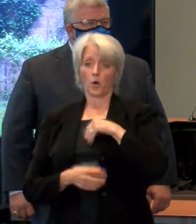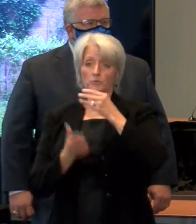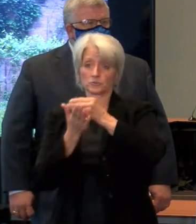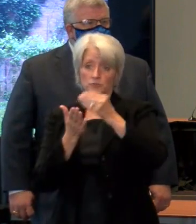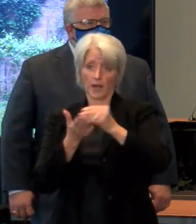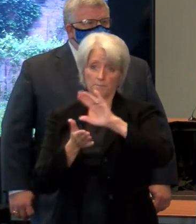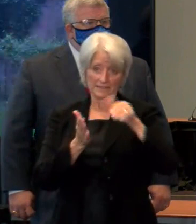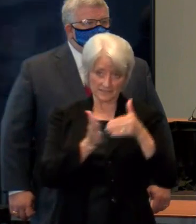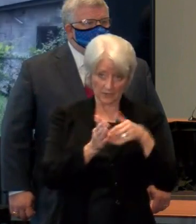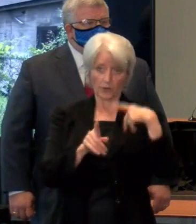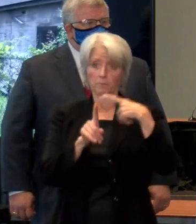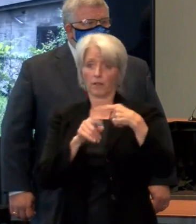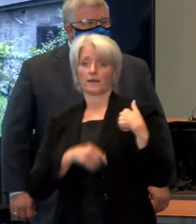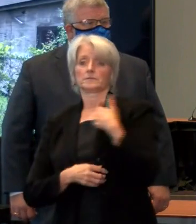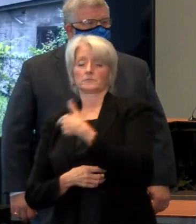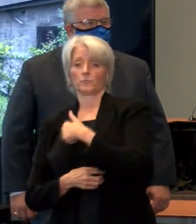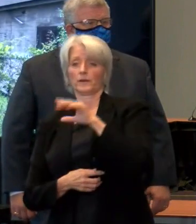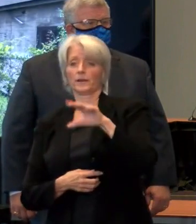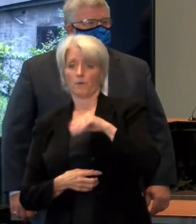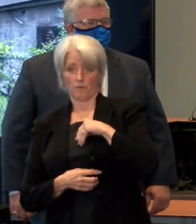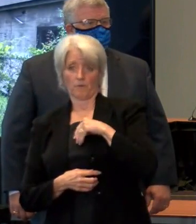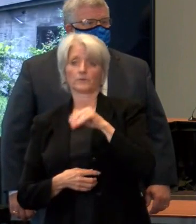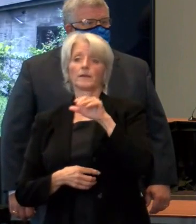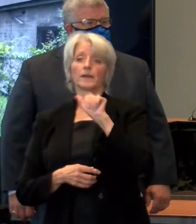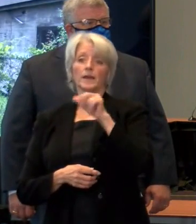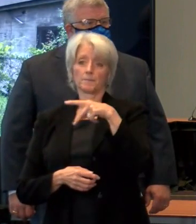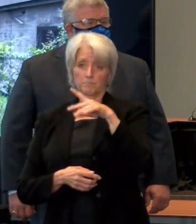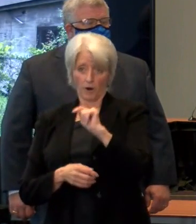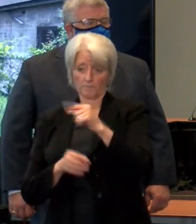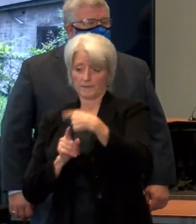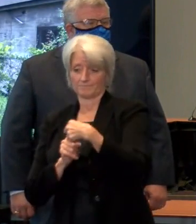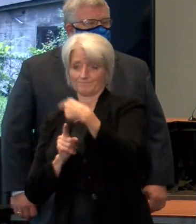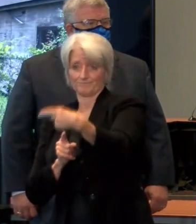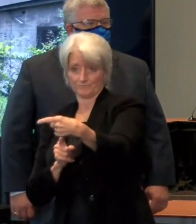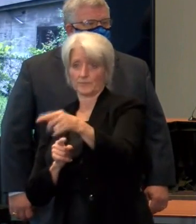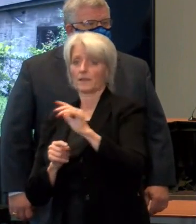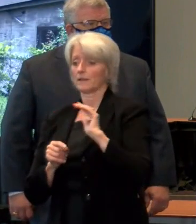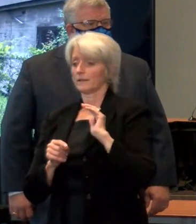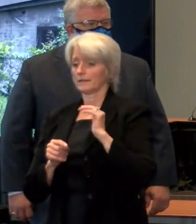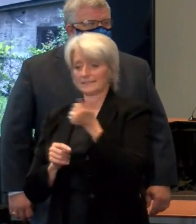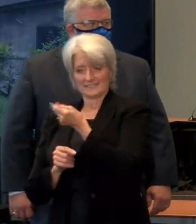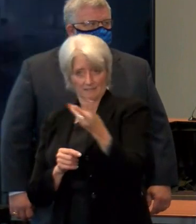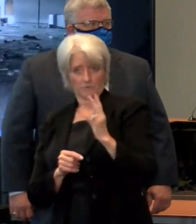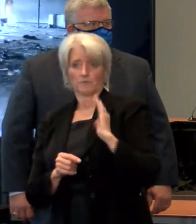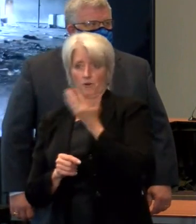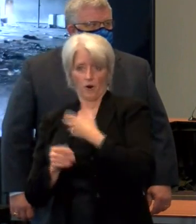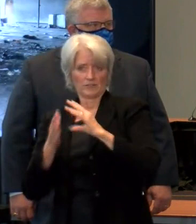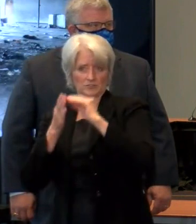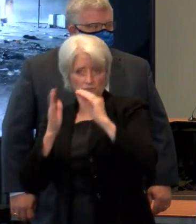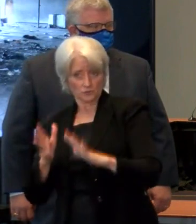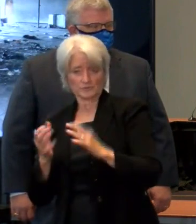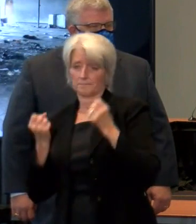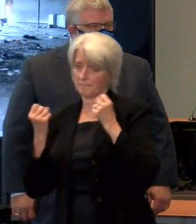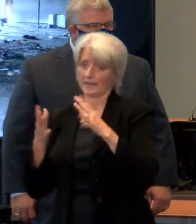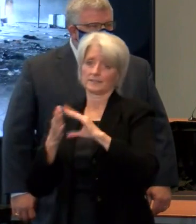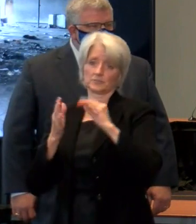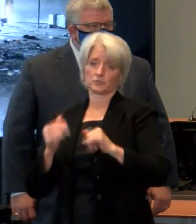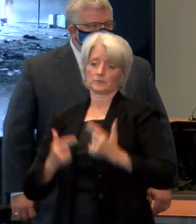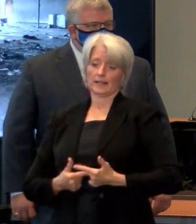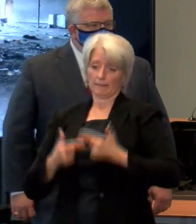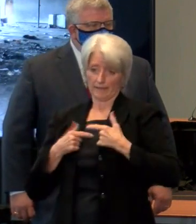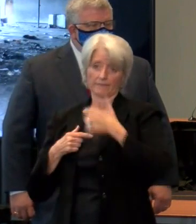Village Apartments across the street, where dozens of our students live and go back and forth to class and dining every